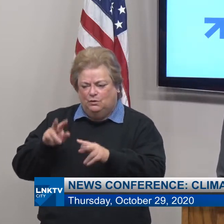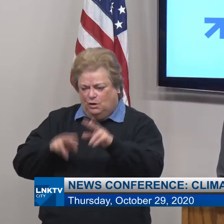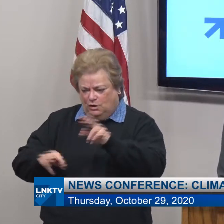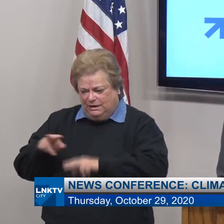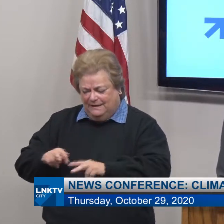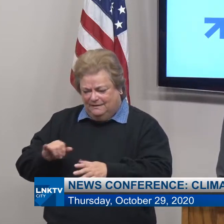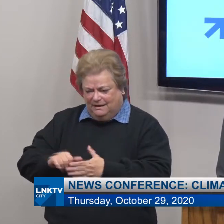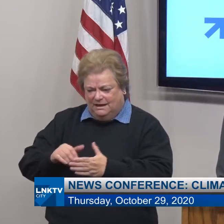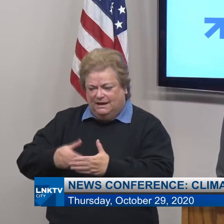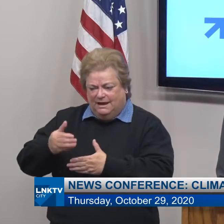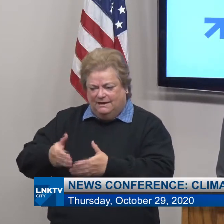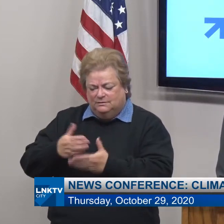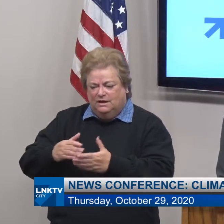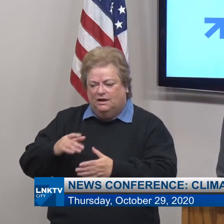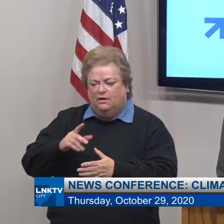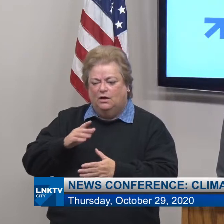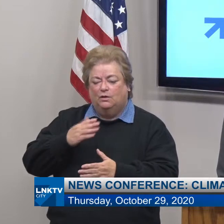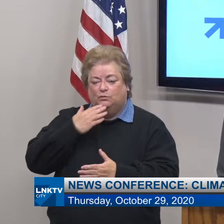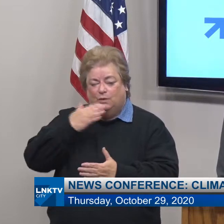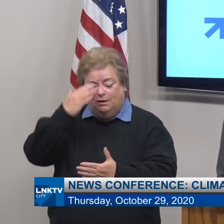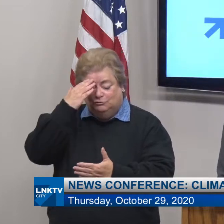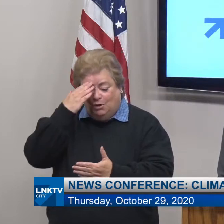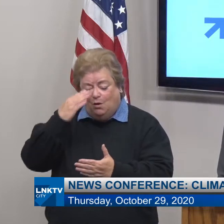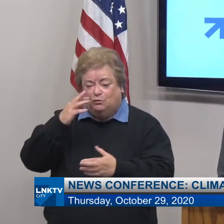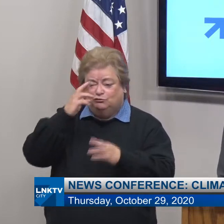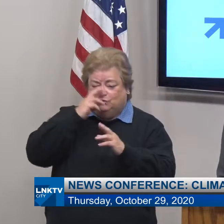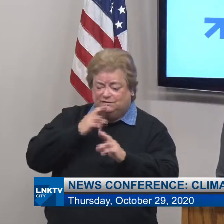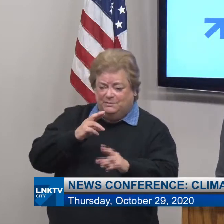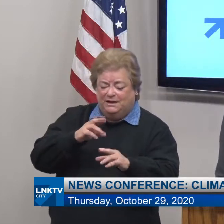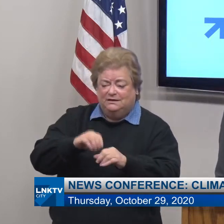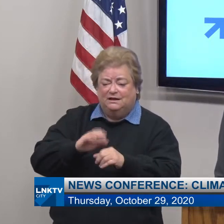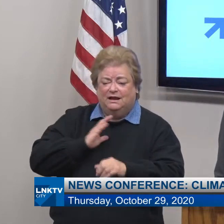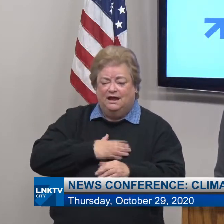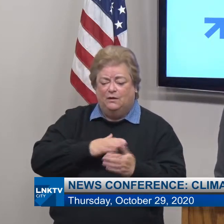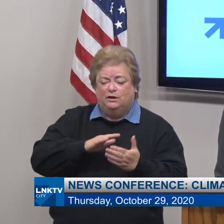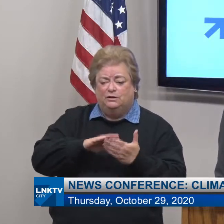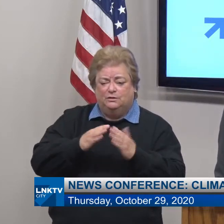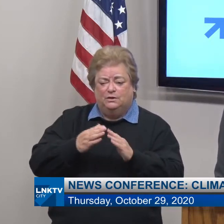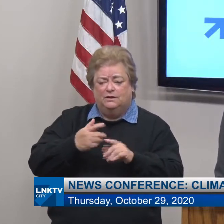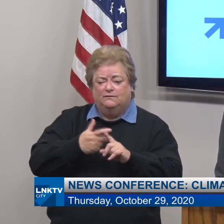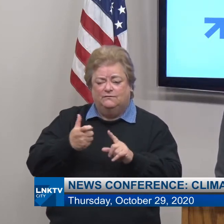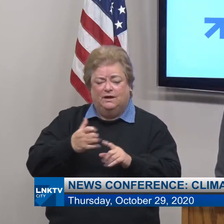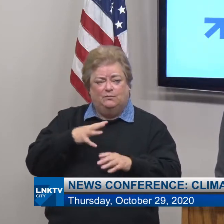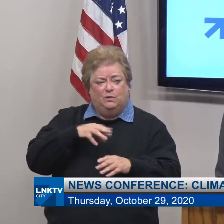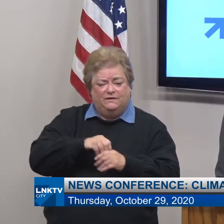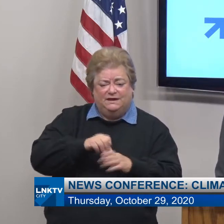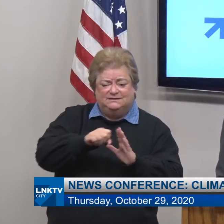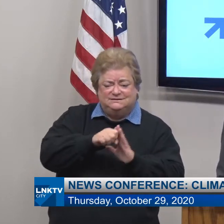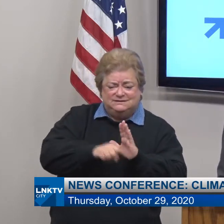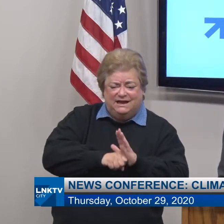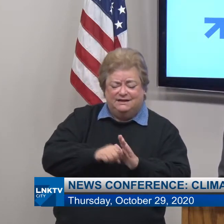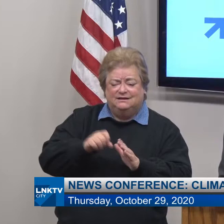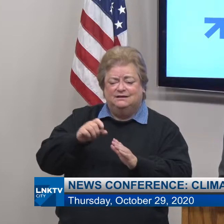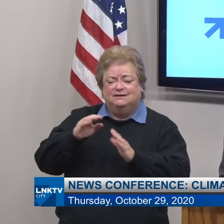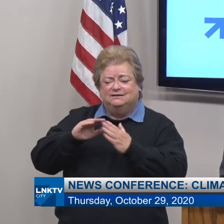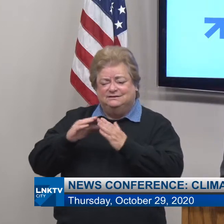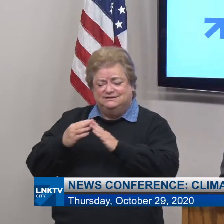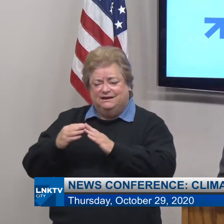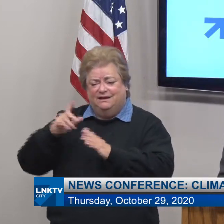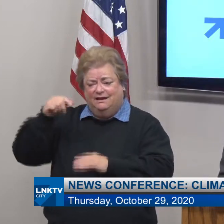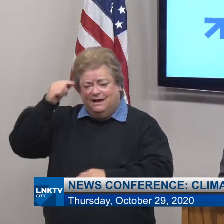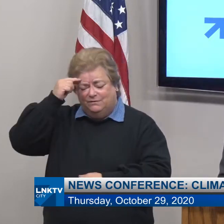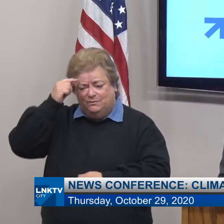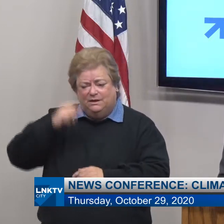plan. Mickey is well known and respected across our community from her roles within state and city government as well as in the private